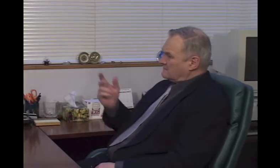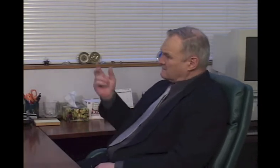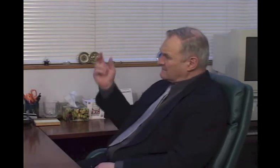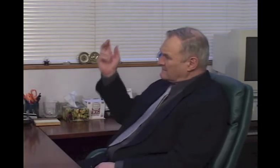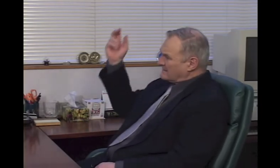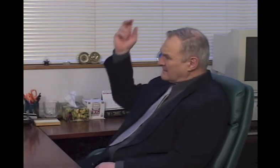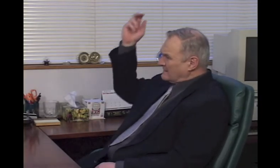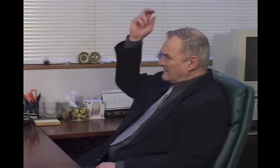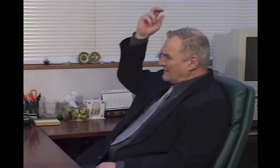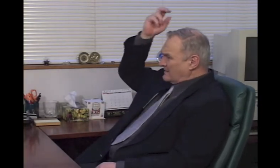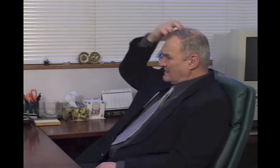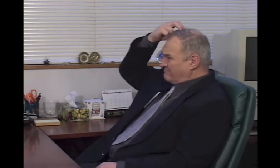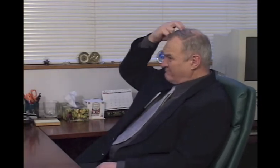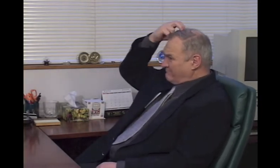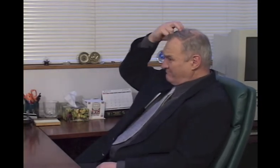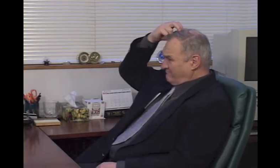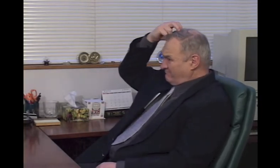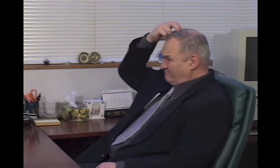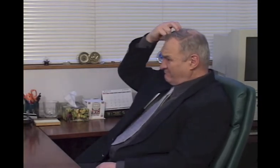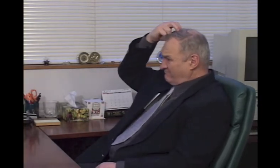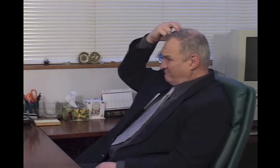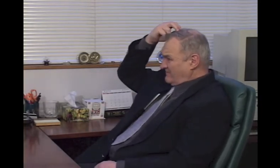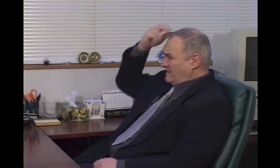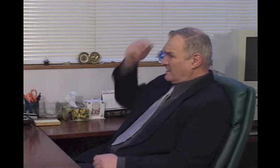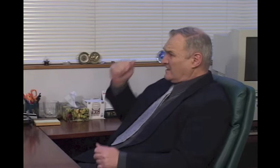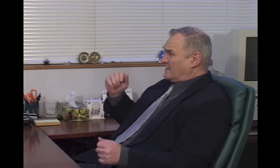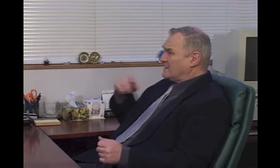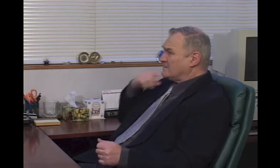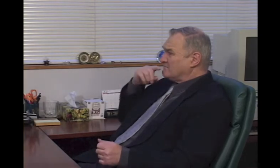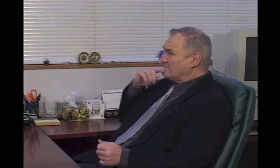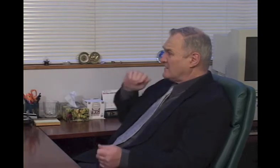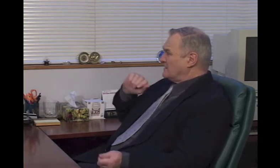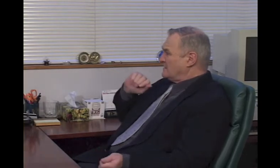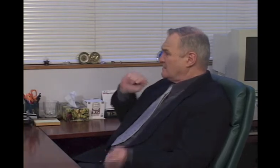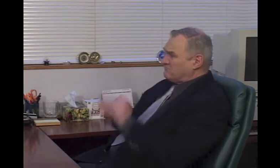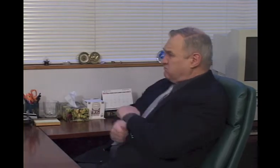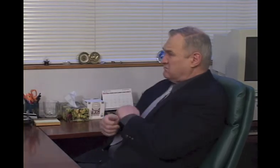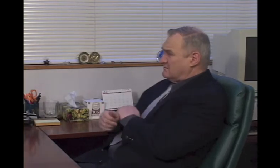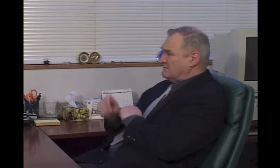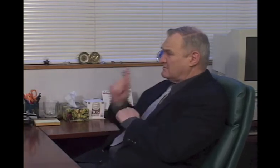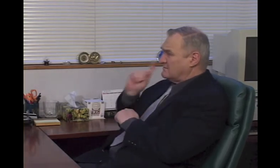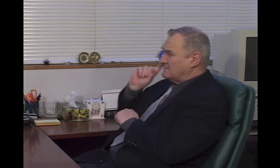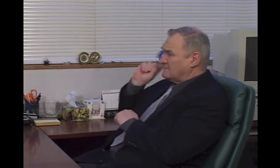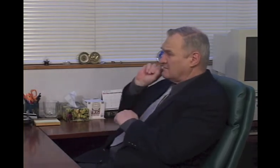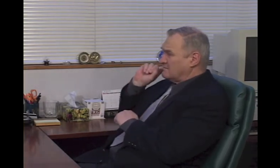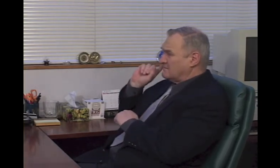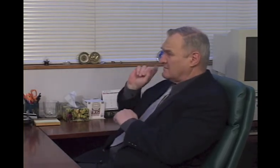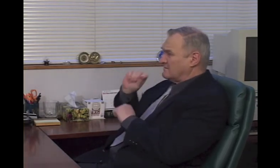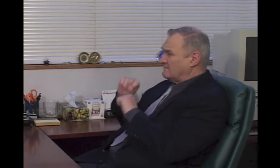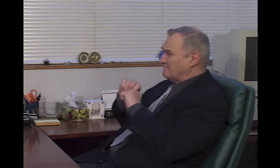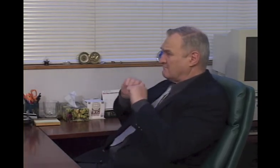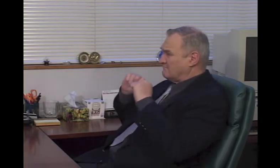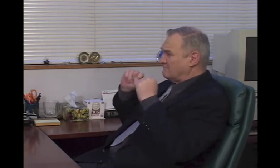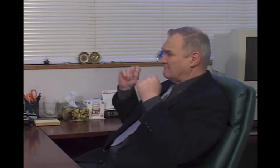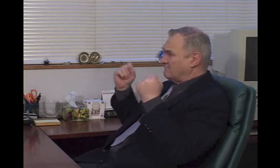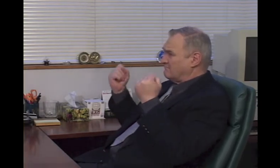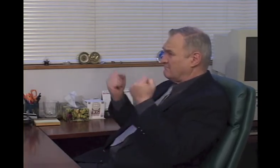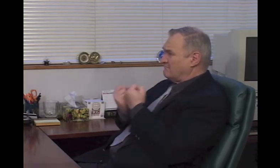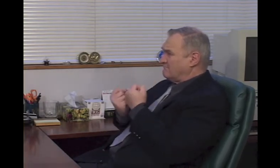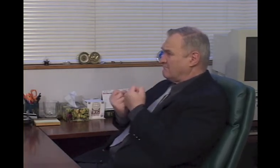This is an identity chip. It will be implanted into your hearing child's head, making her fit into our deaf society.